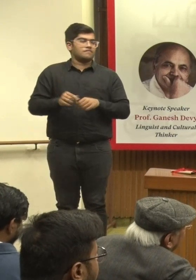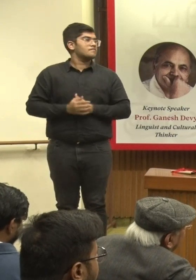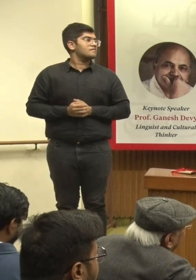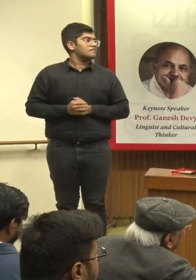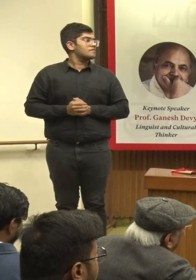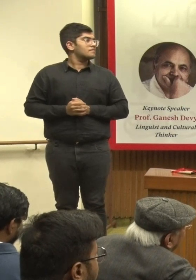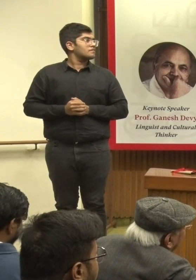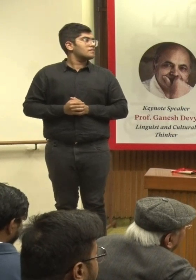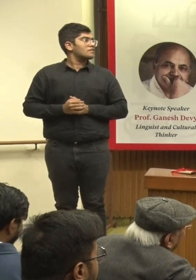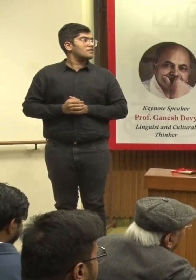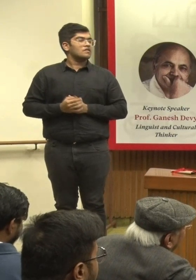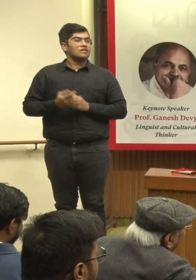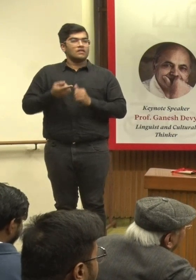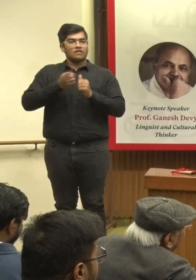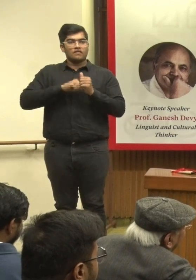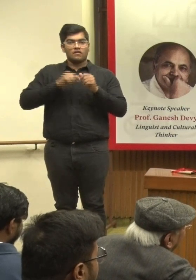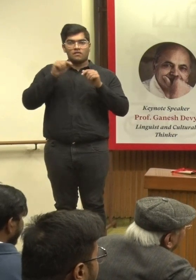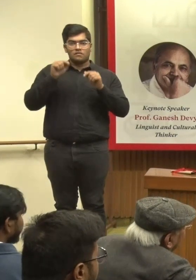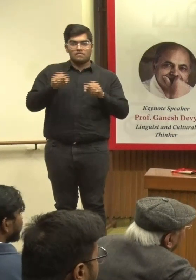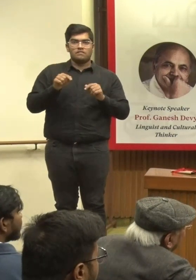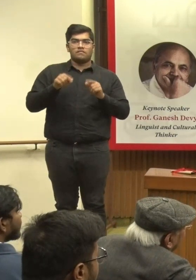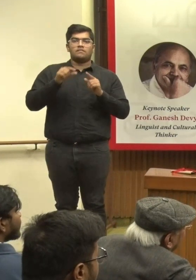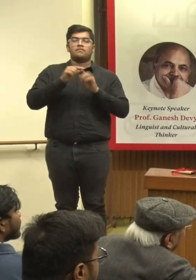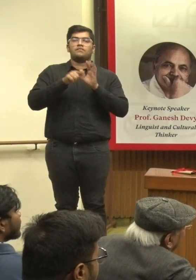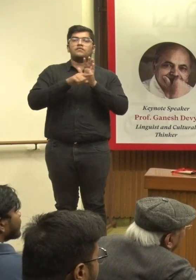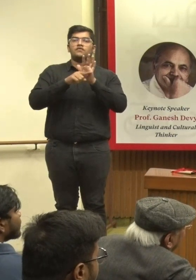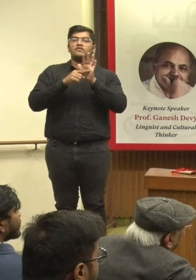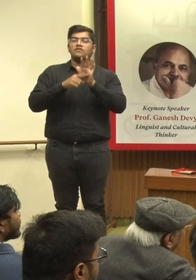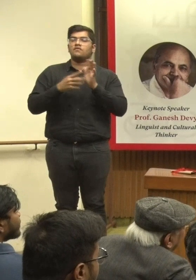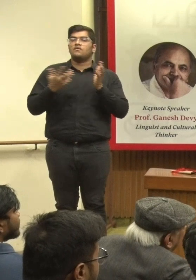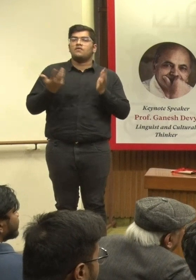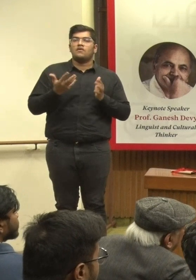Based on that and projected in